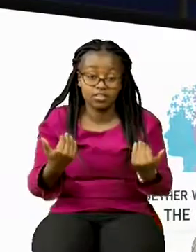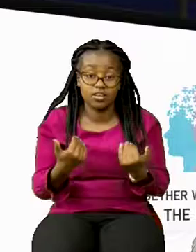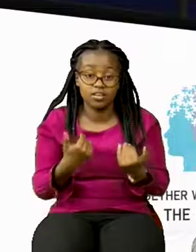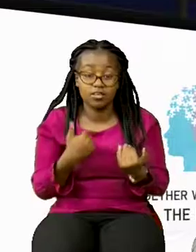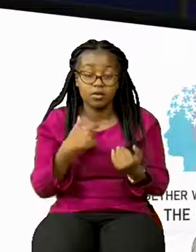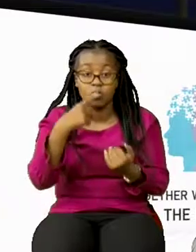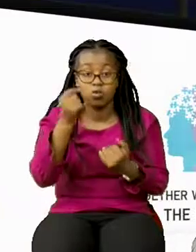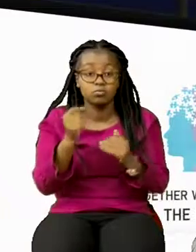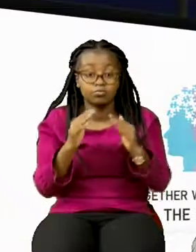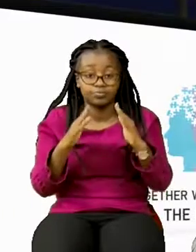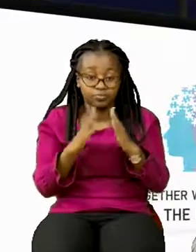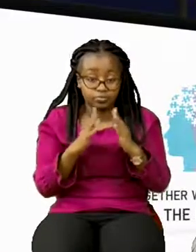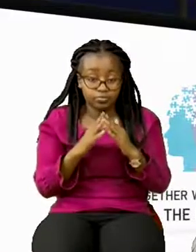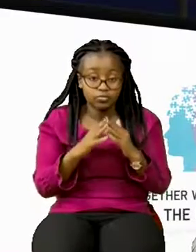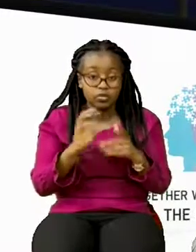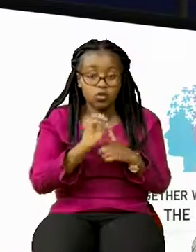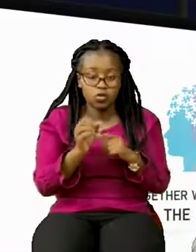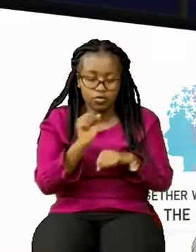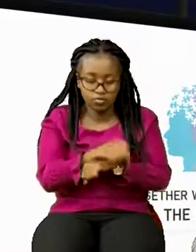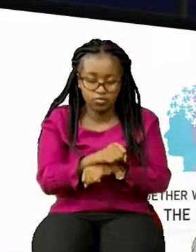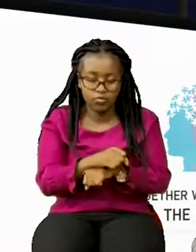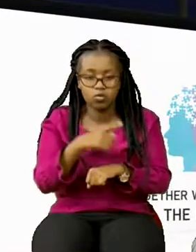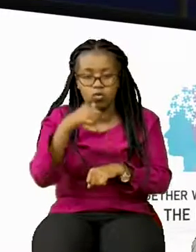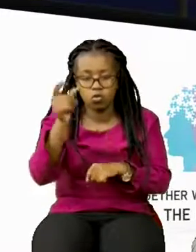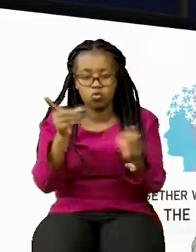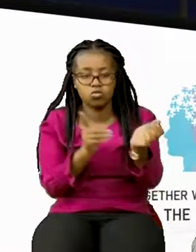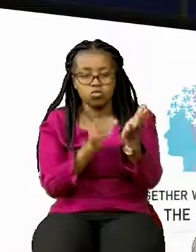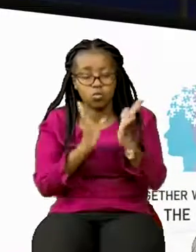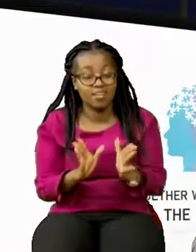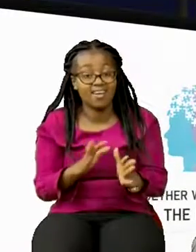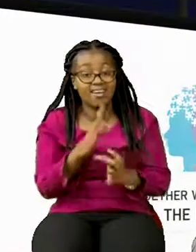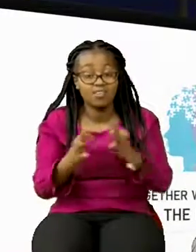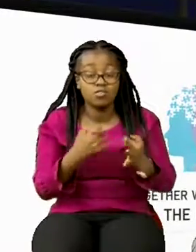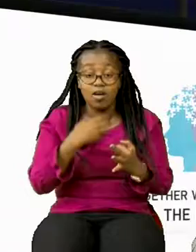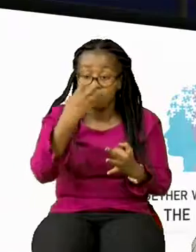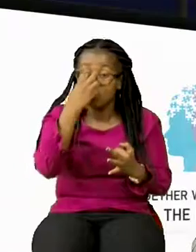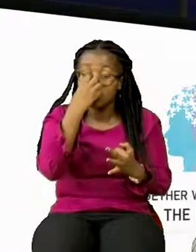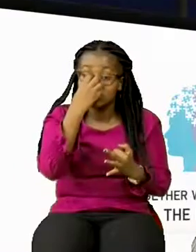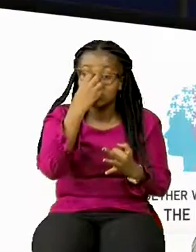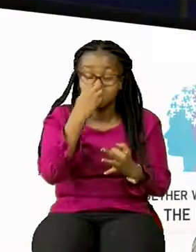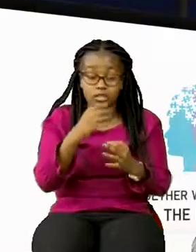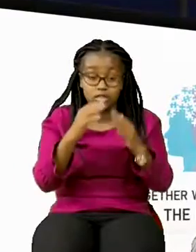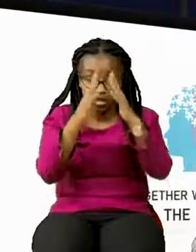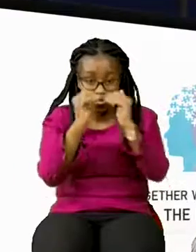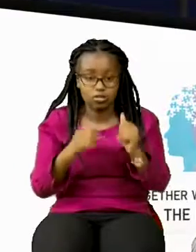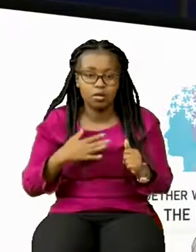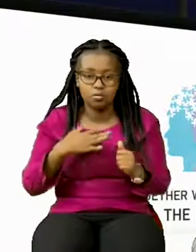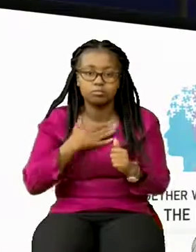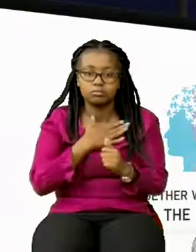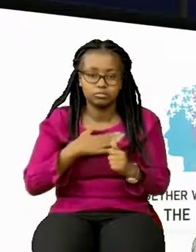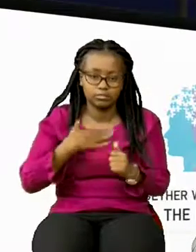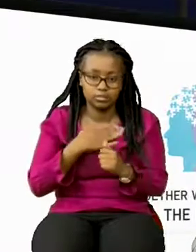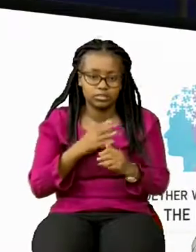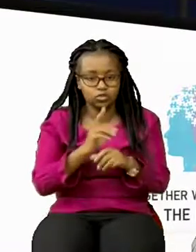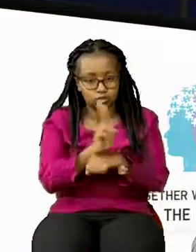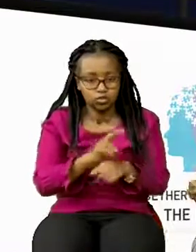urine or if the child passes stool, kindly rush them to a doctor. And if you have oxygen in the house, please put it on